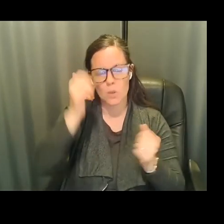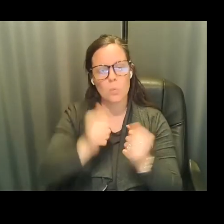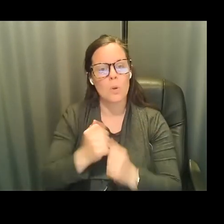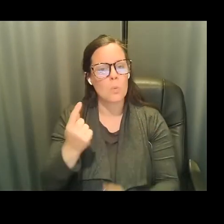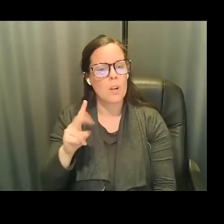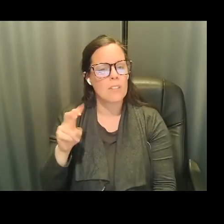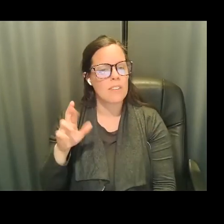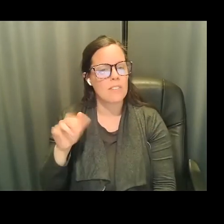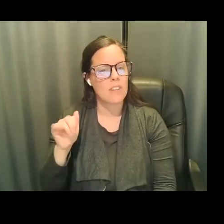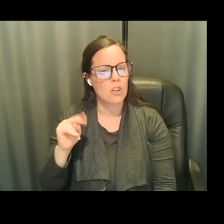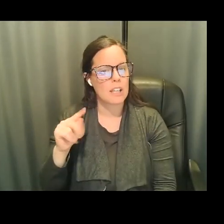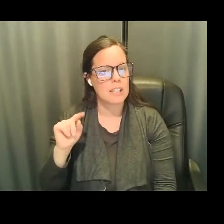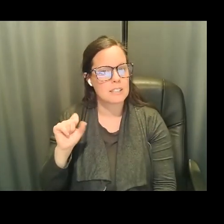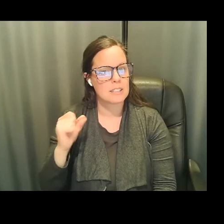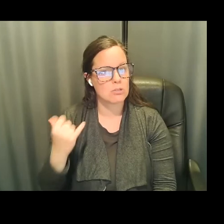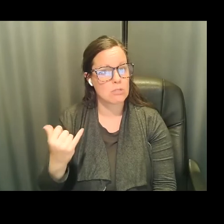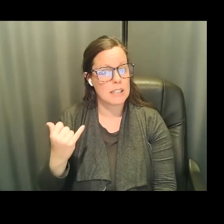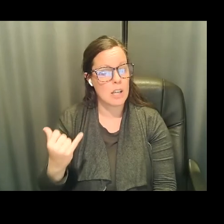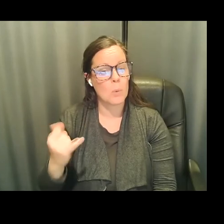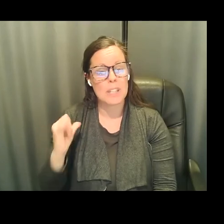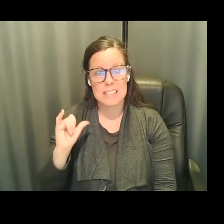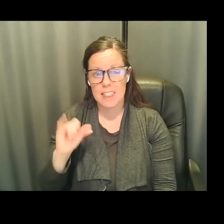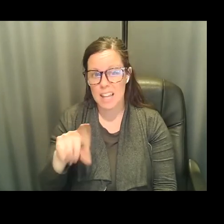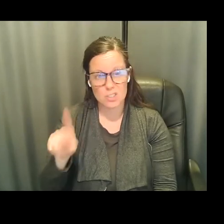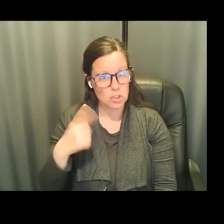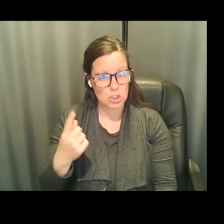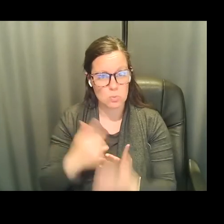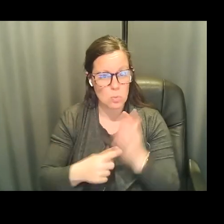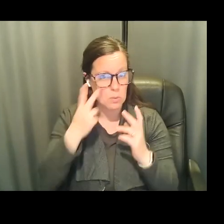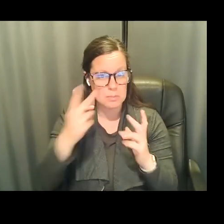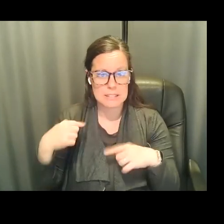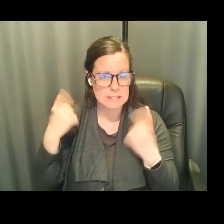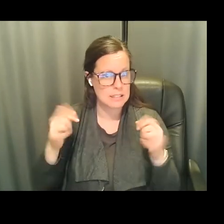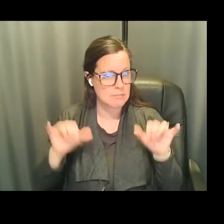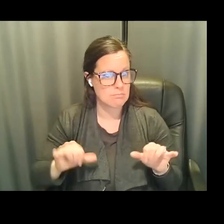at this point? Or is this just what we've been seeing all along?